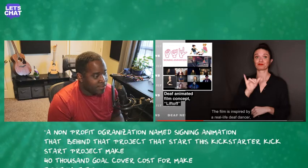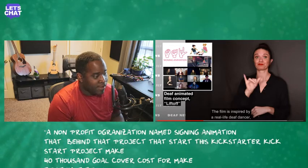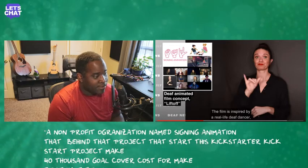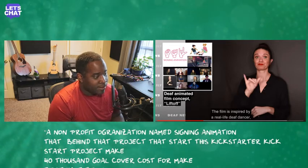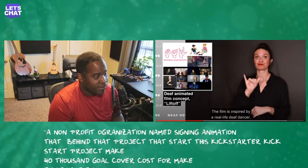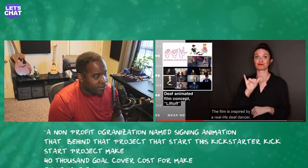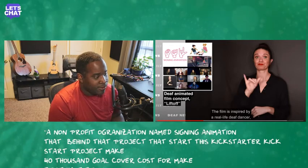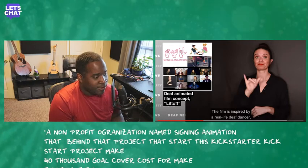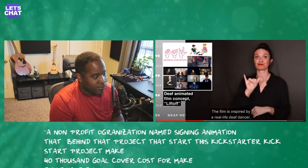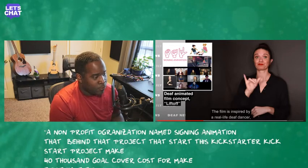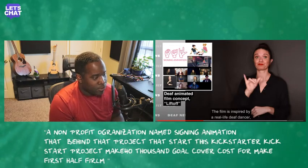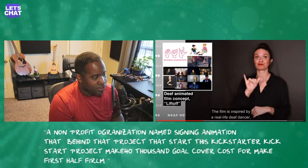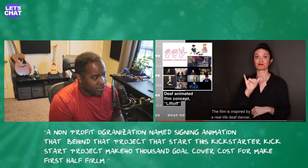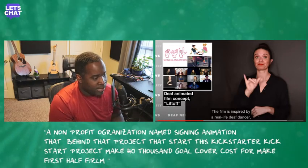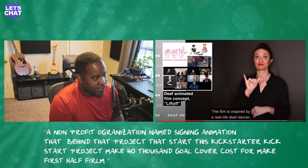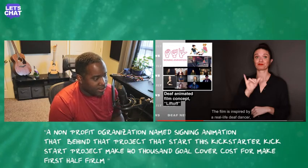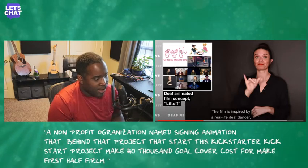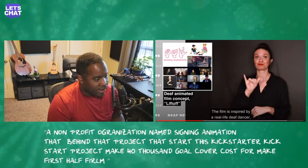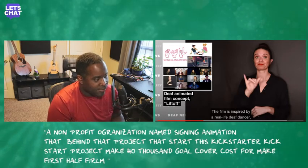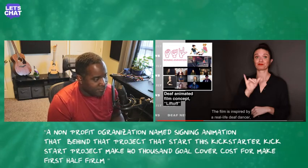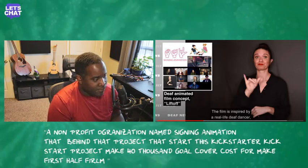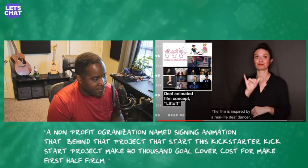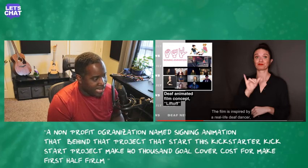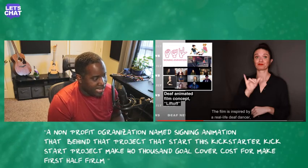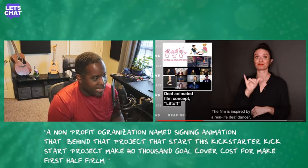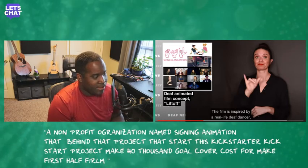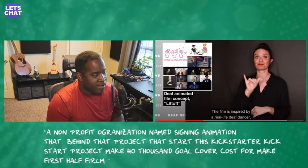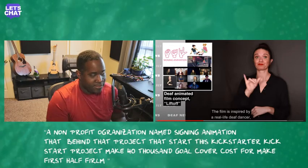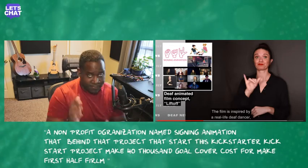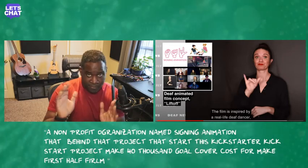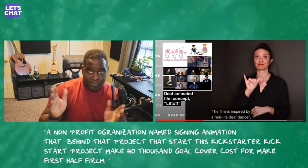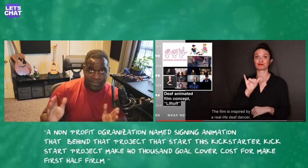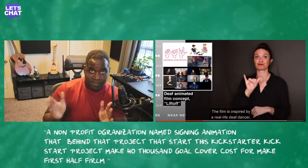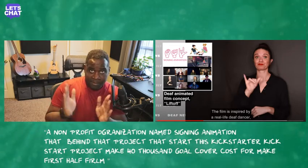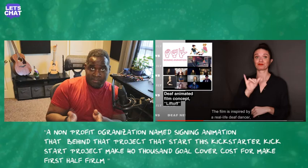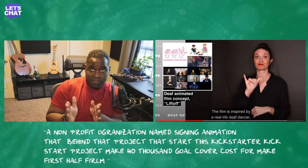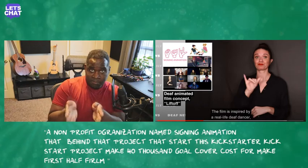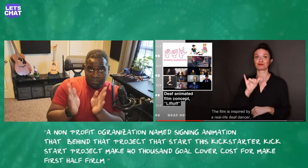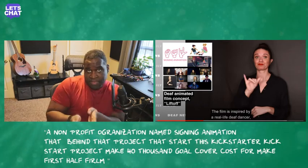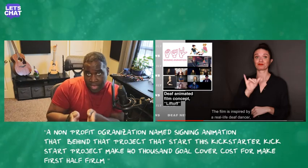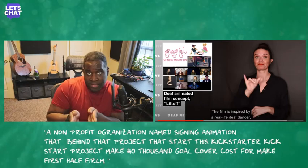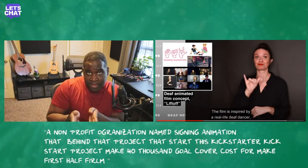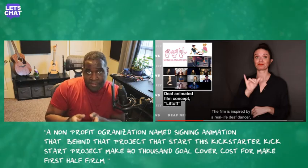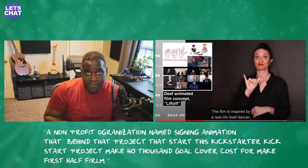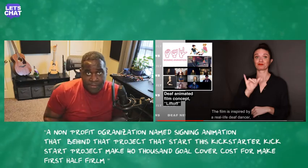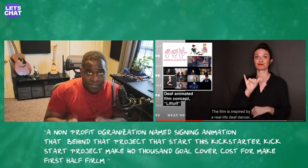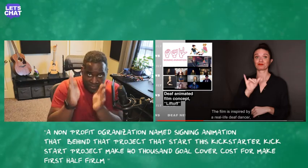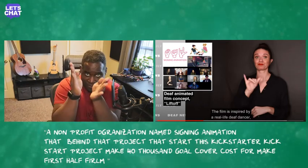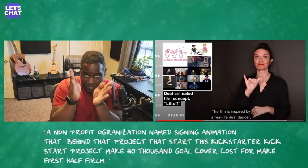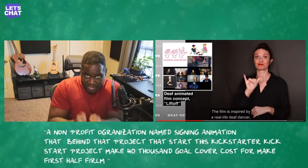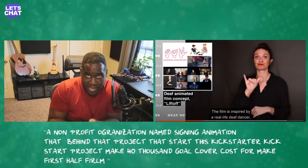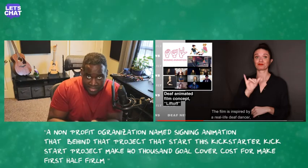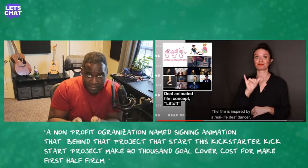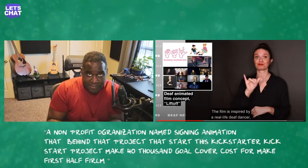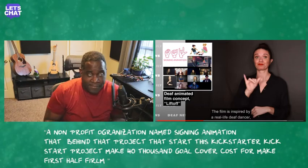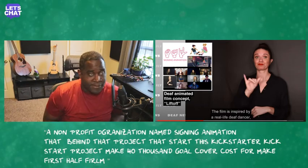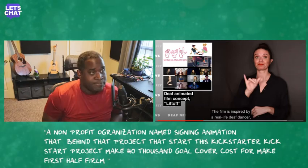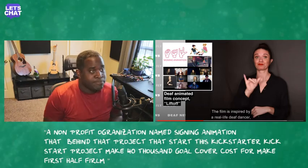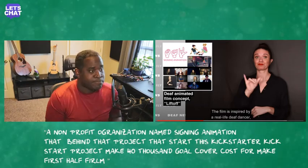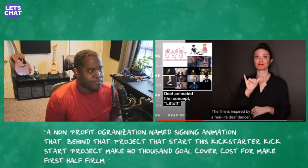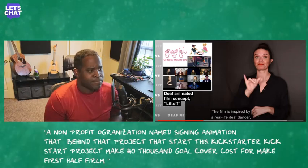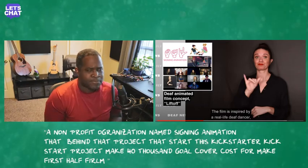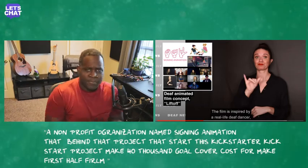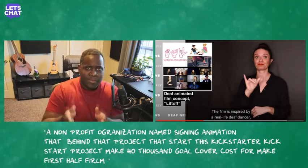the $40,000 were to cover the cost for making the first cut of the film. The first cut of the